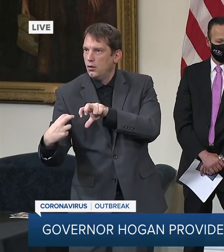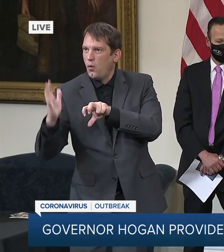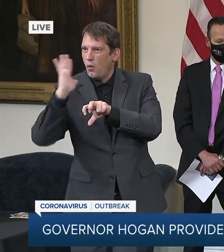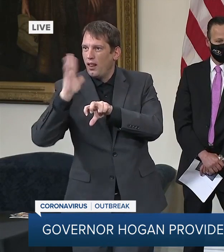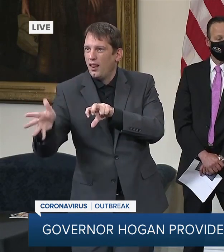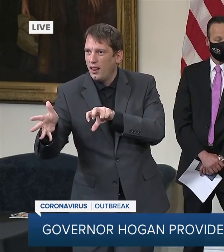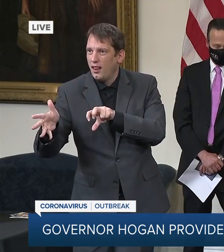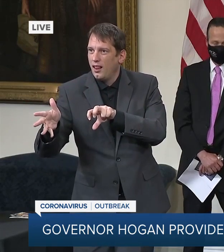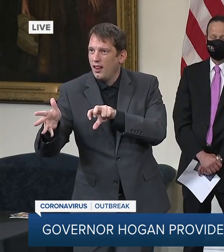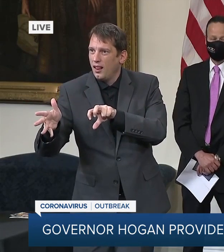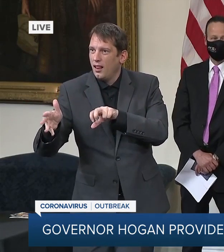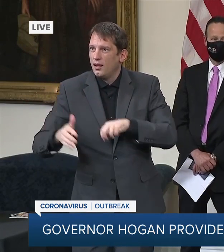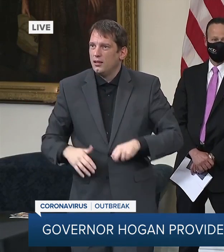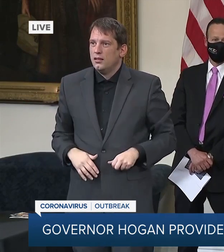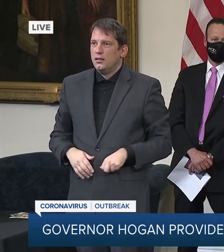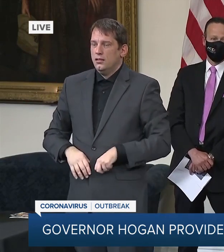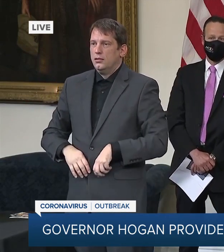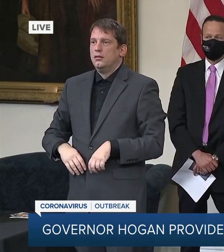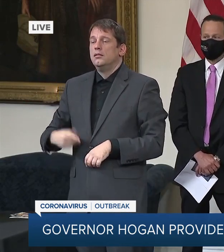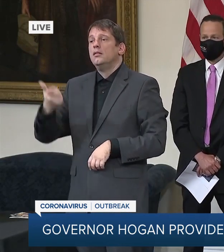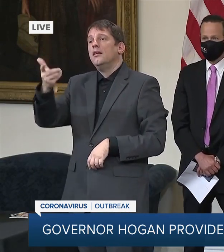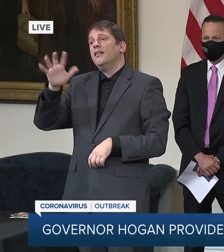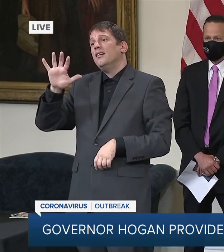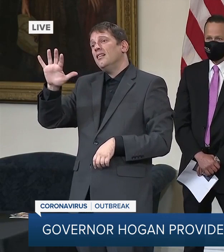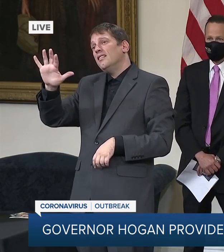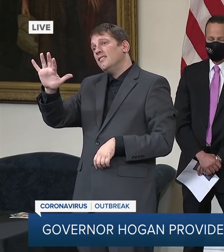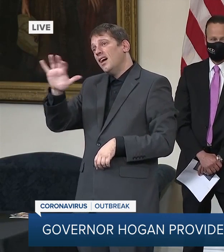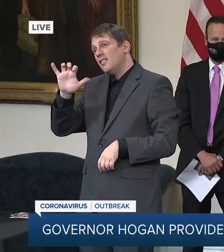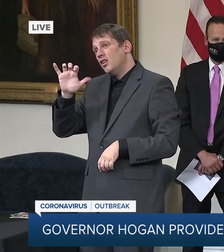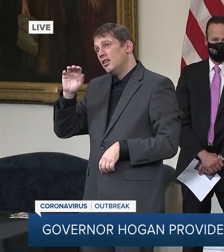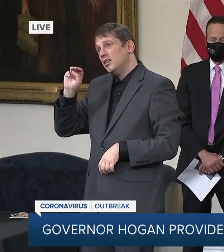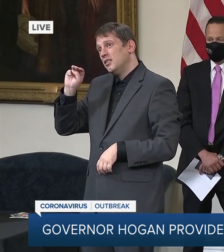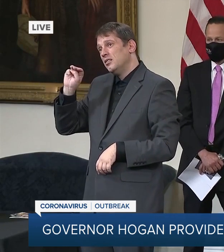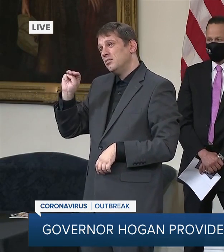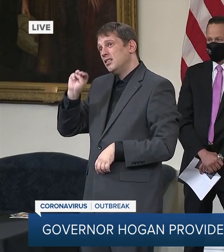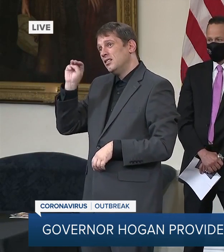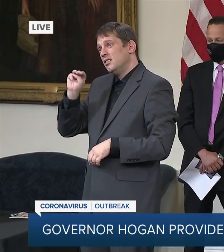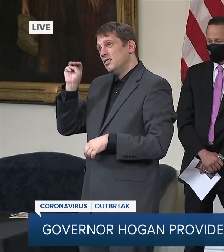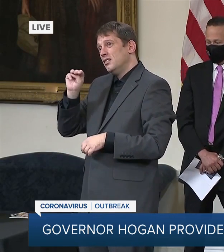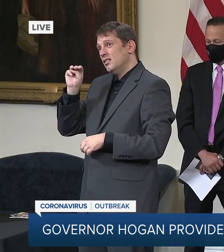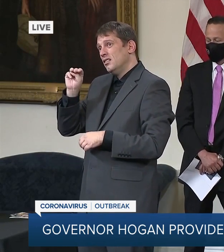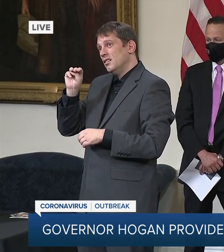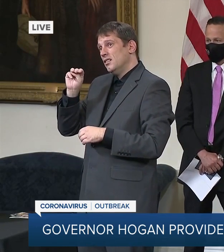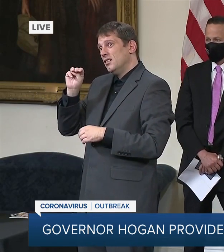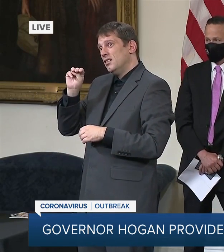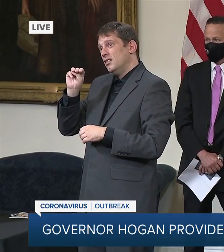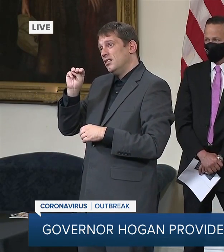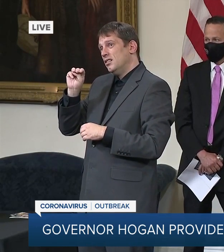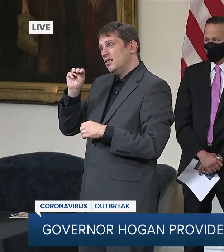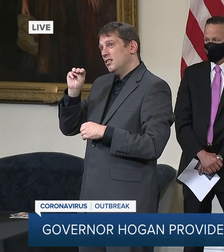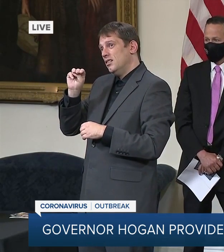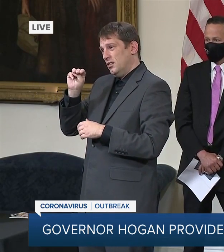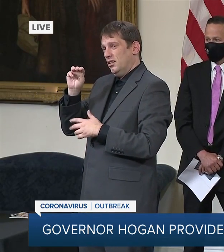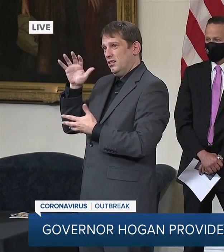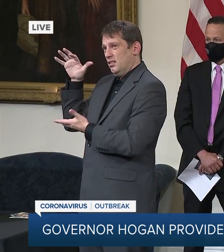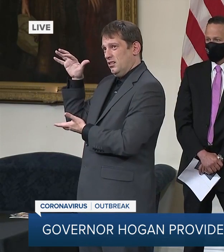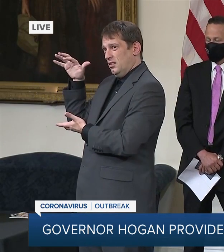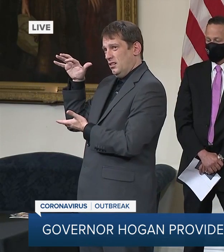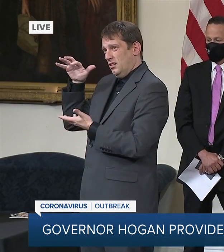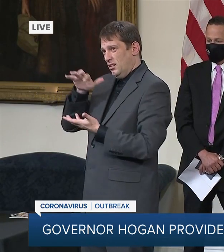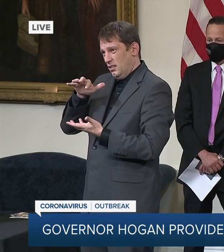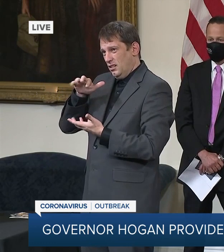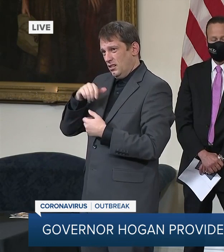shortfall, $500 million shortfall, and how we're going to work with the new administration about trying to get some federal help,